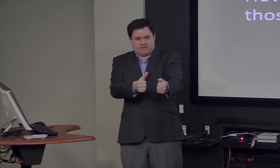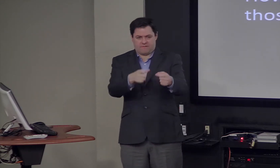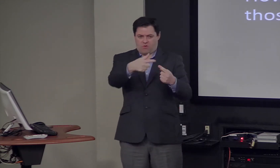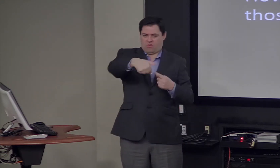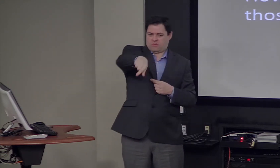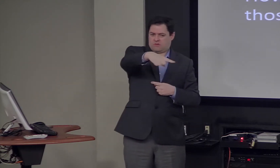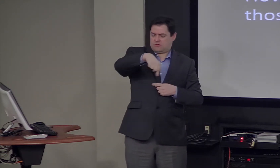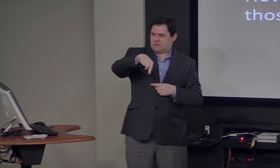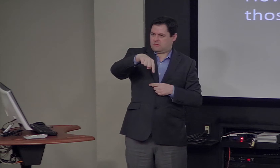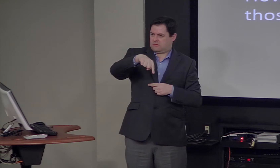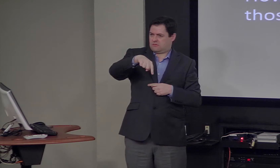million,